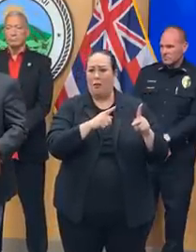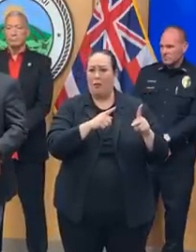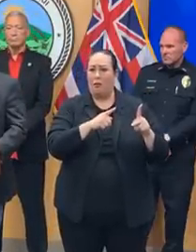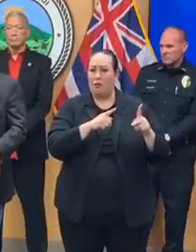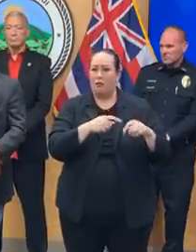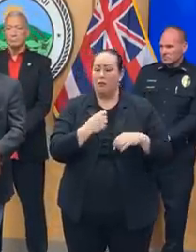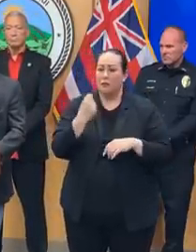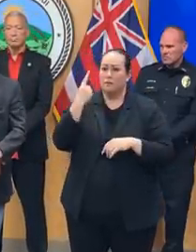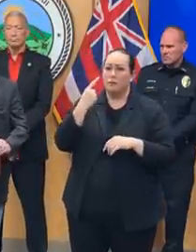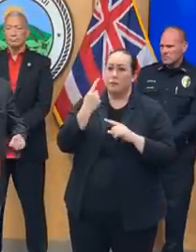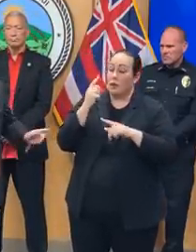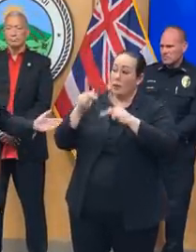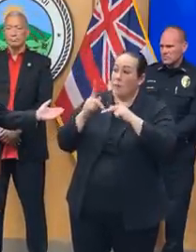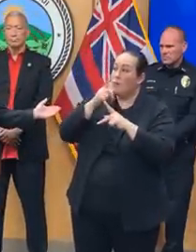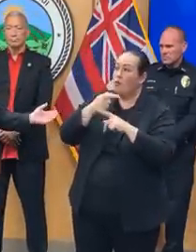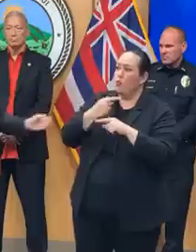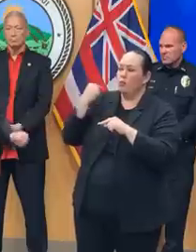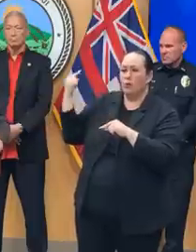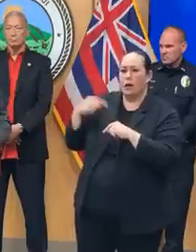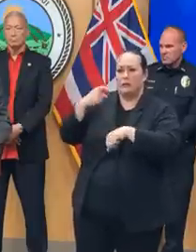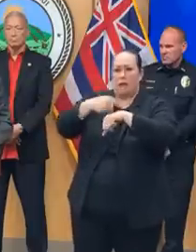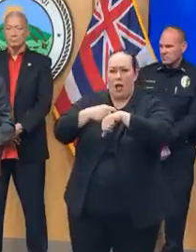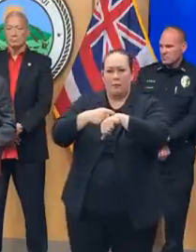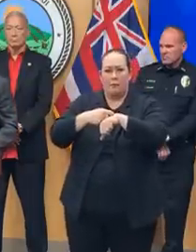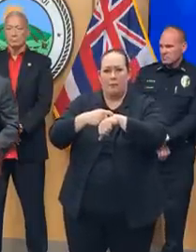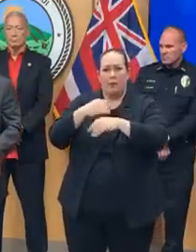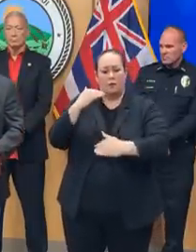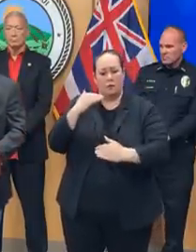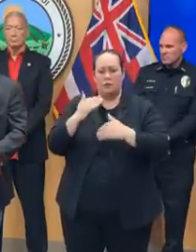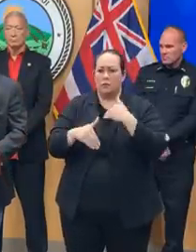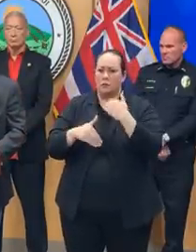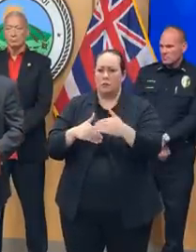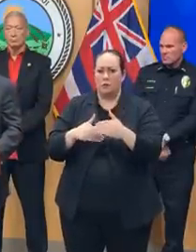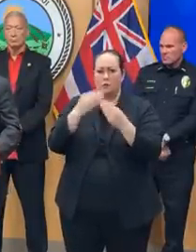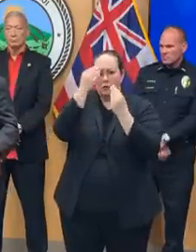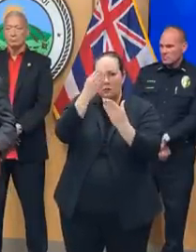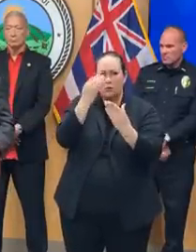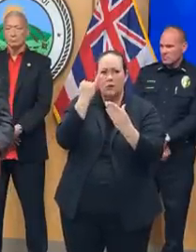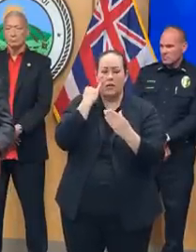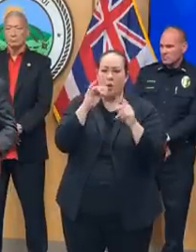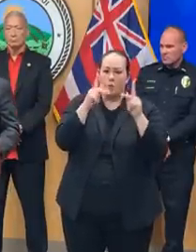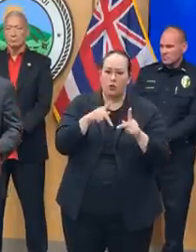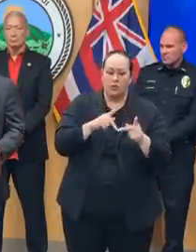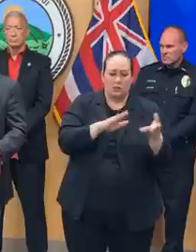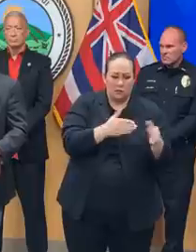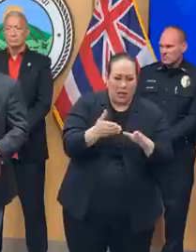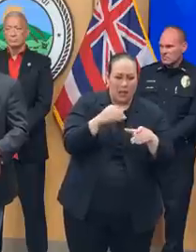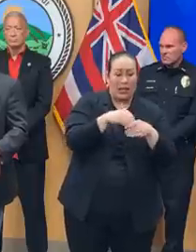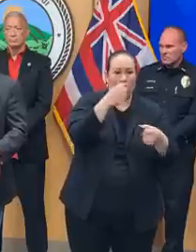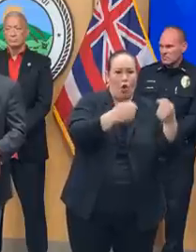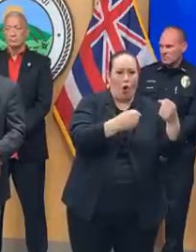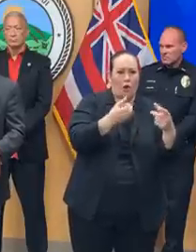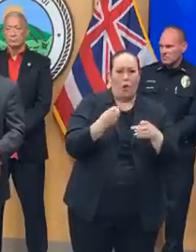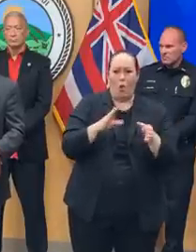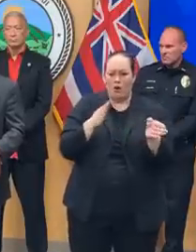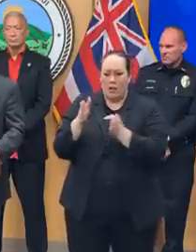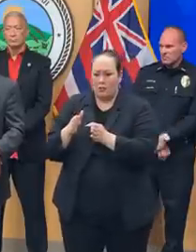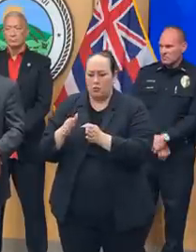Look to these individuals who are taking their time before they tell you whether a person died in a car or next to a